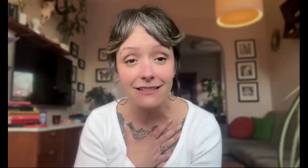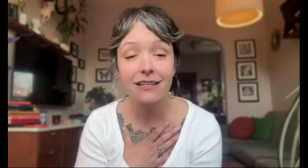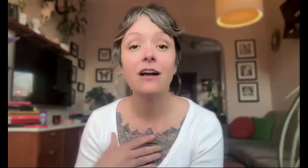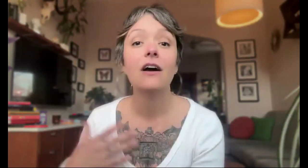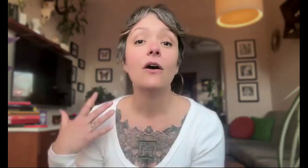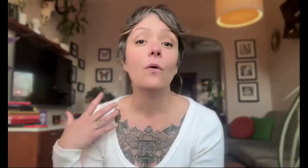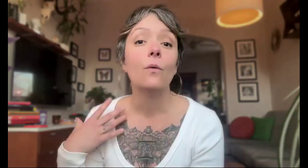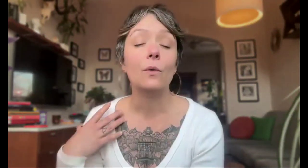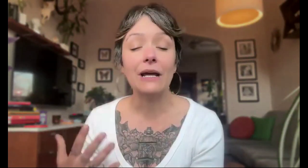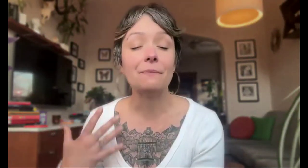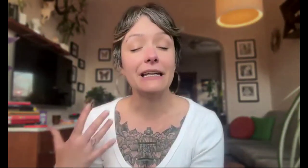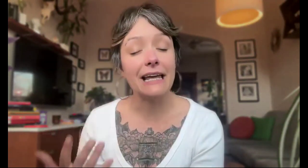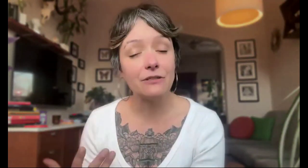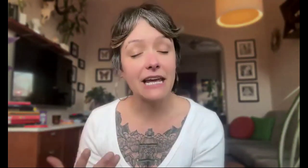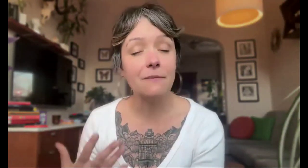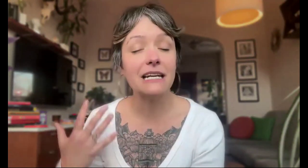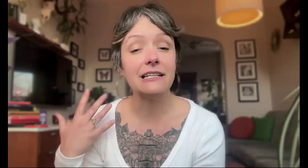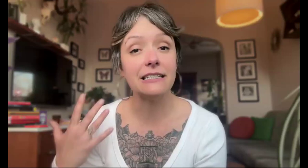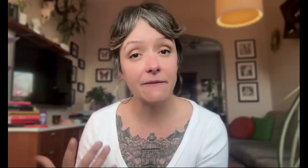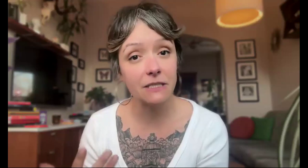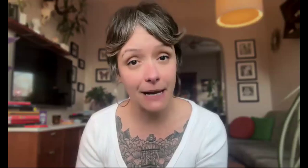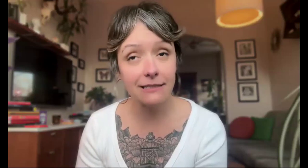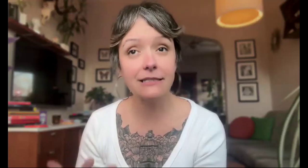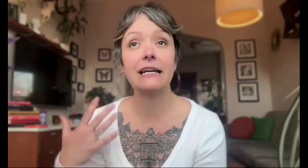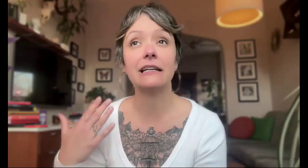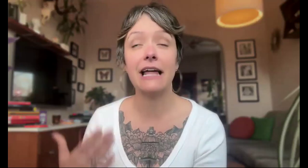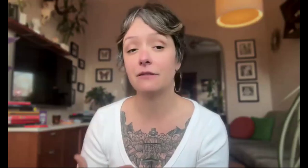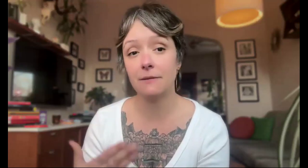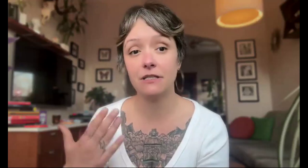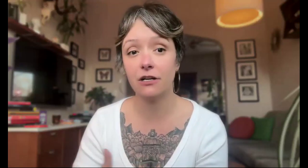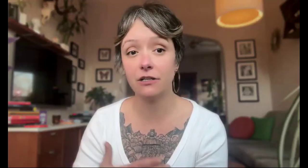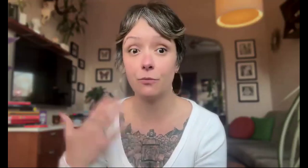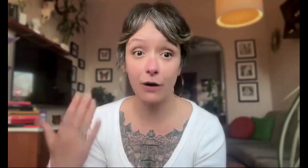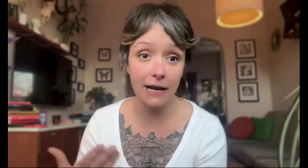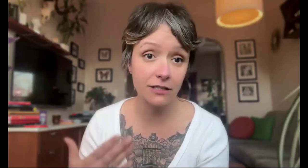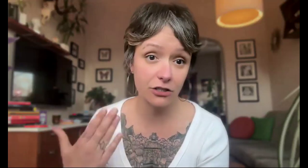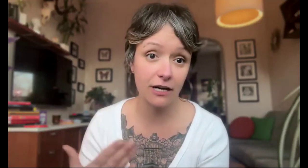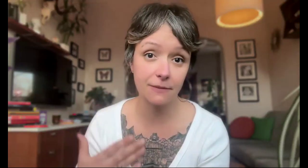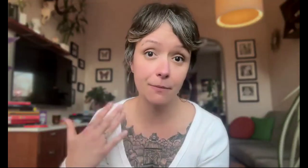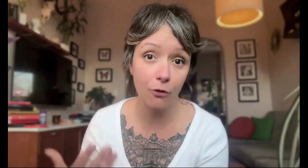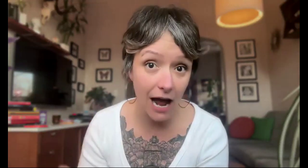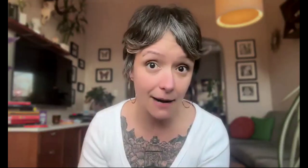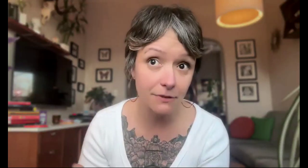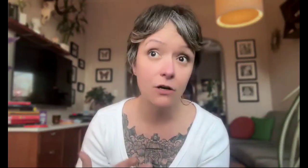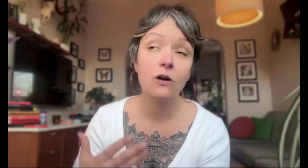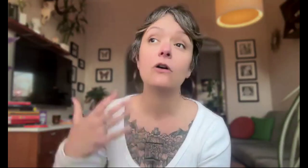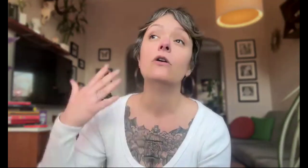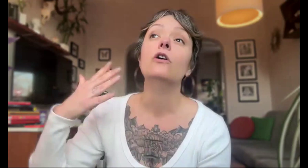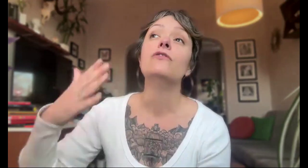it. When we can play those games in a safe space, it allows them to start, their brains are starting to be primed